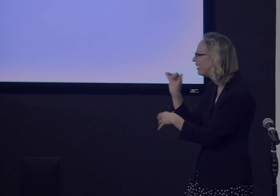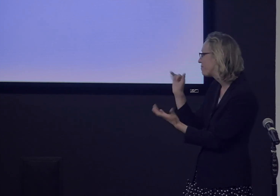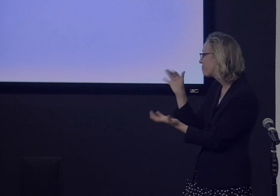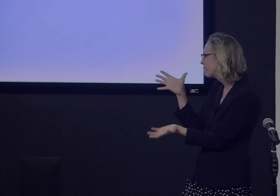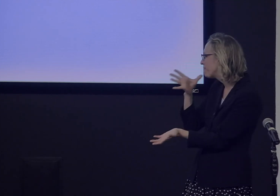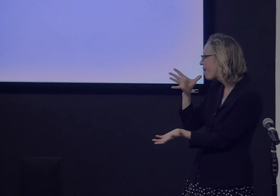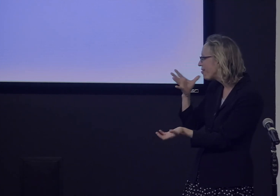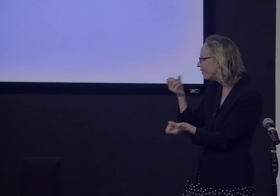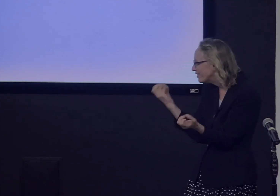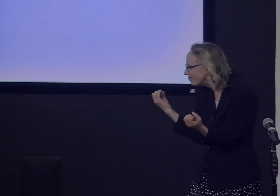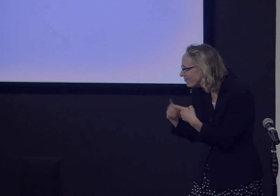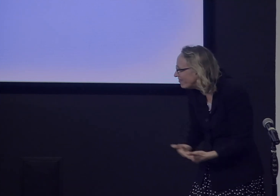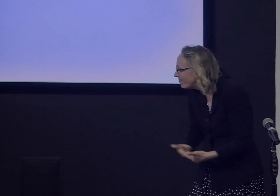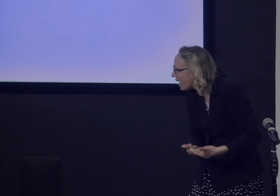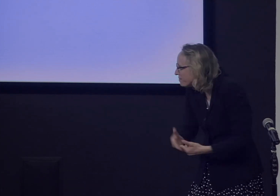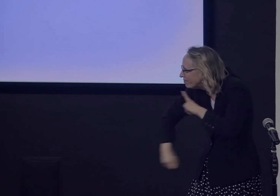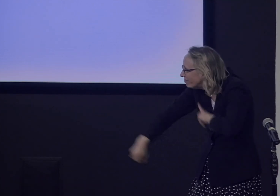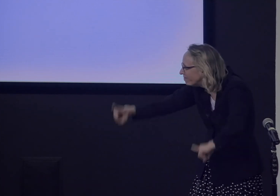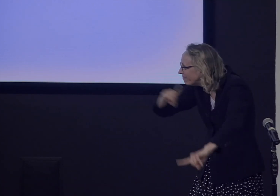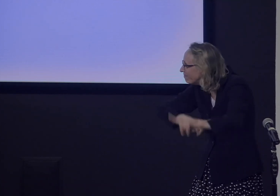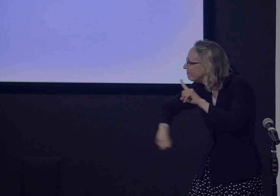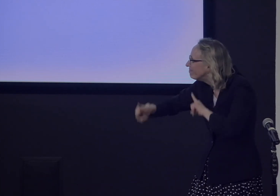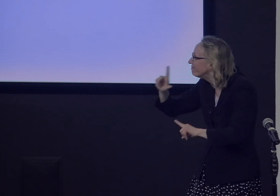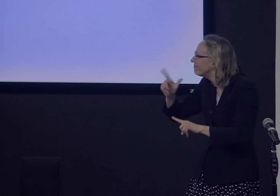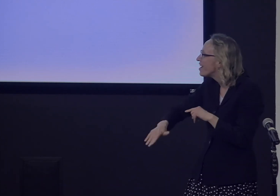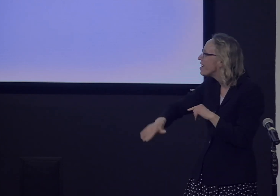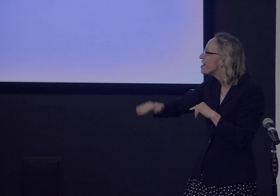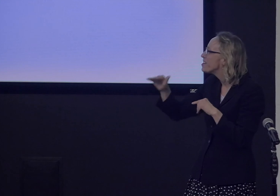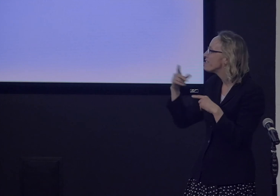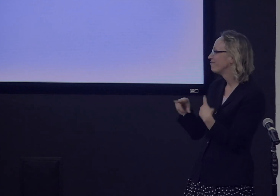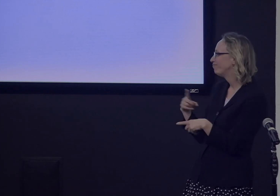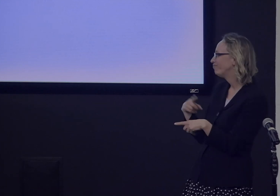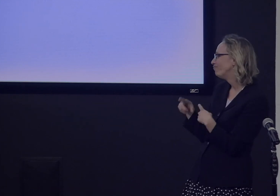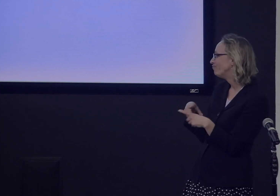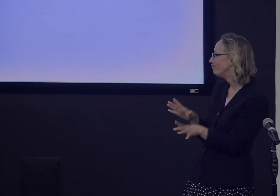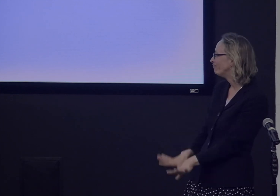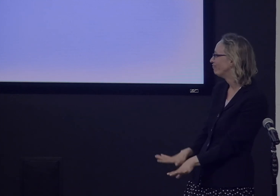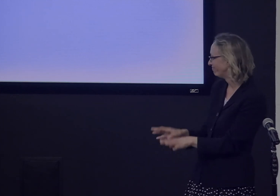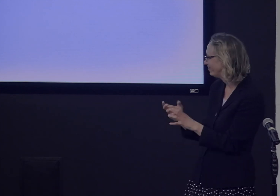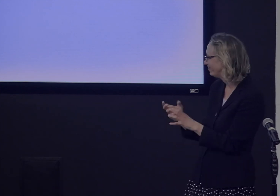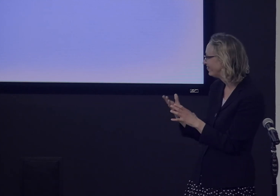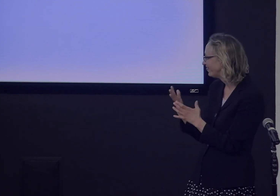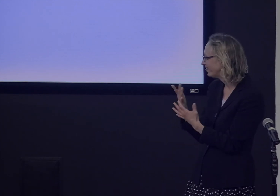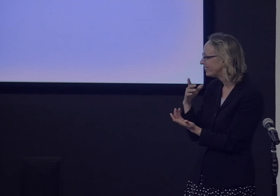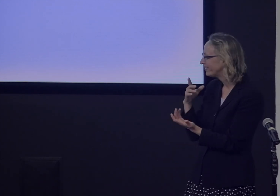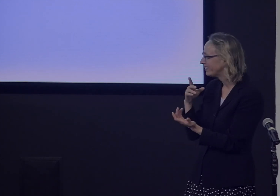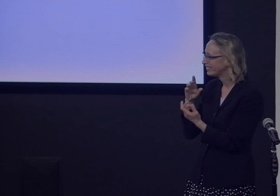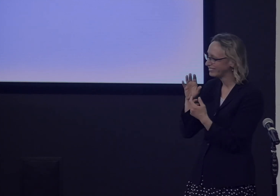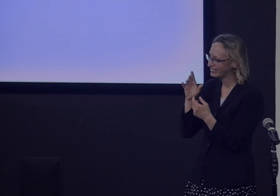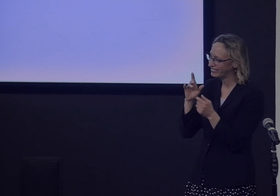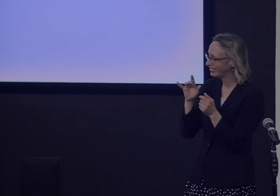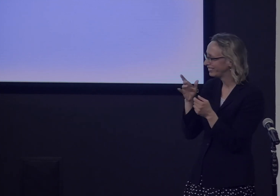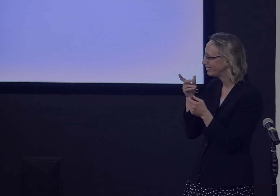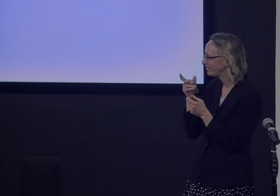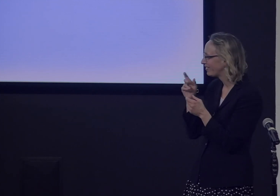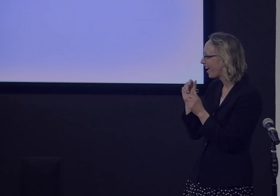users. And so really honing in, or being interested in honing in on those mothers who sign with their